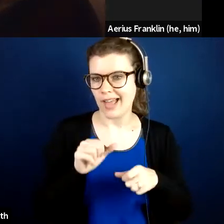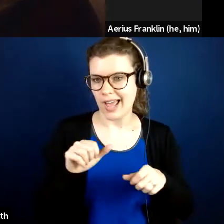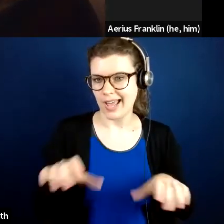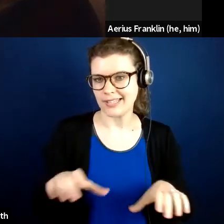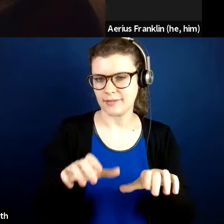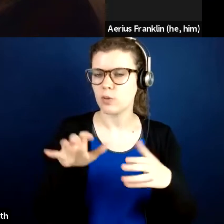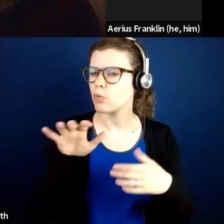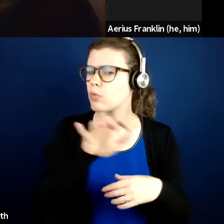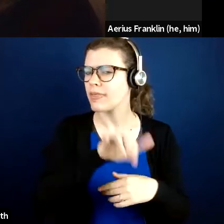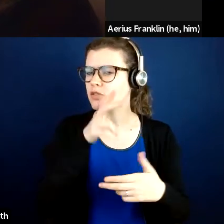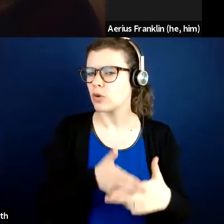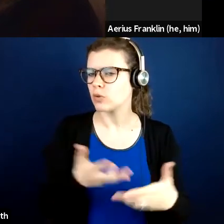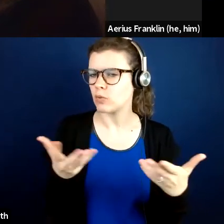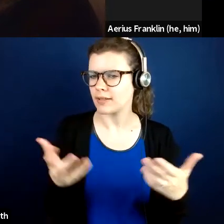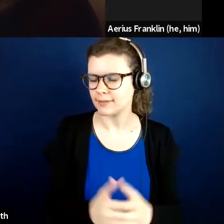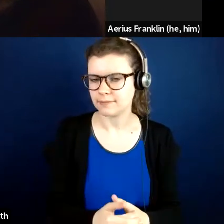what?